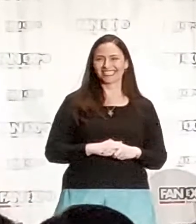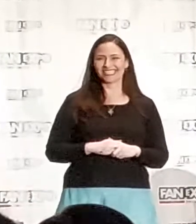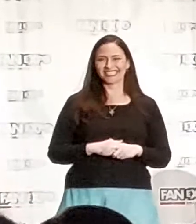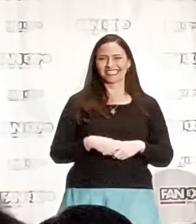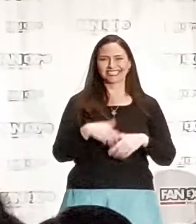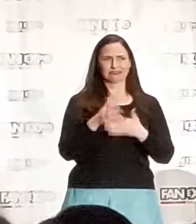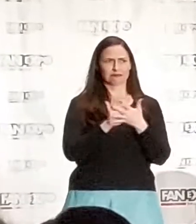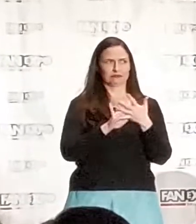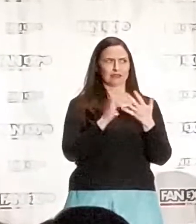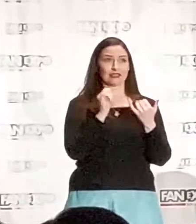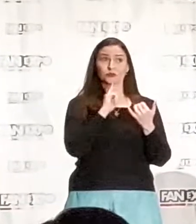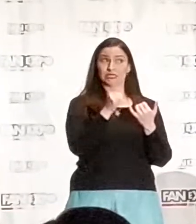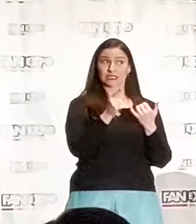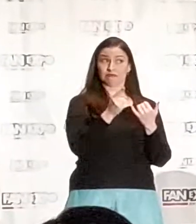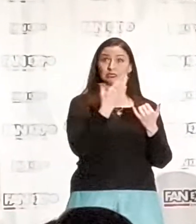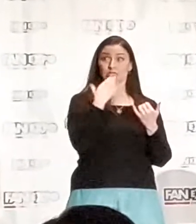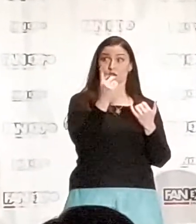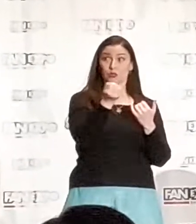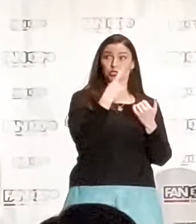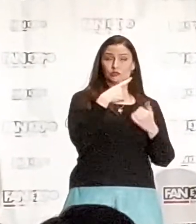That's a great